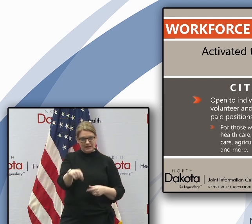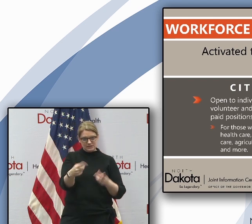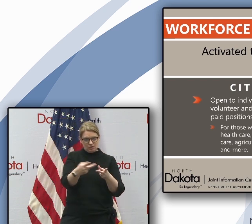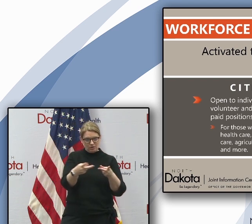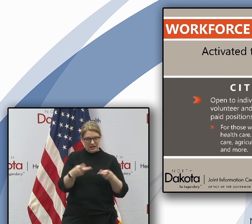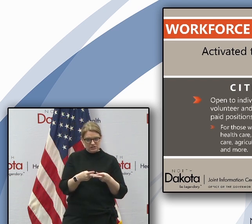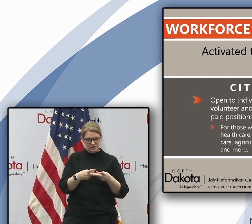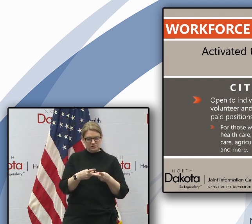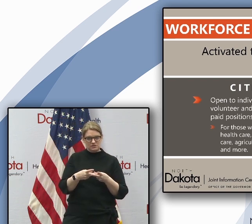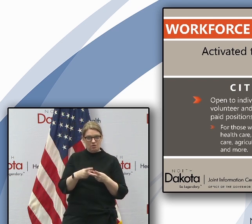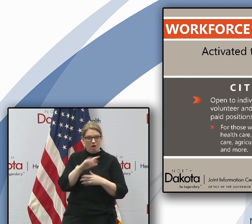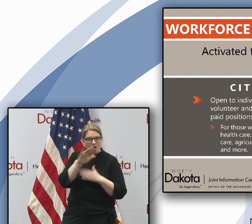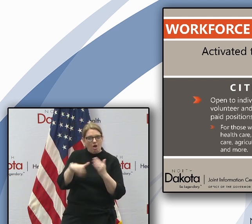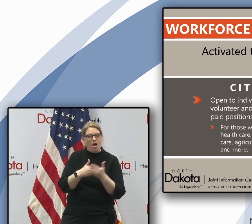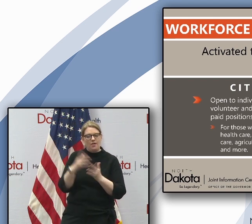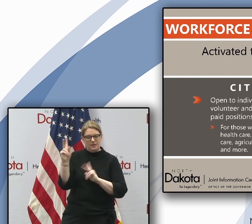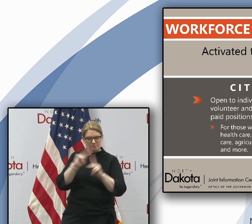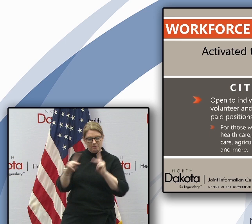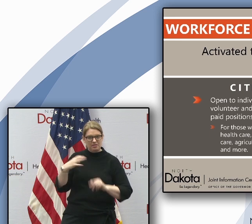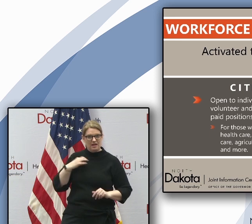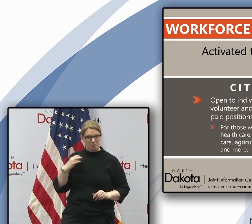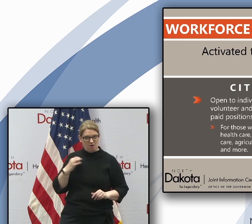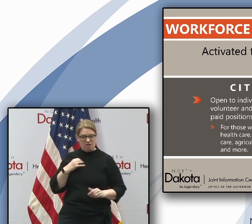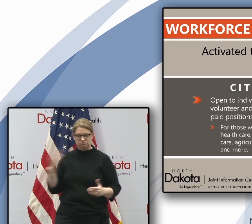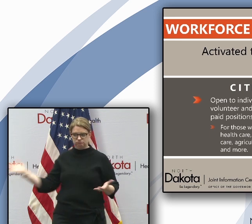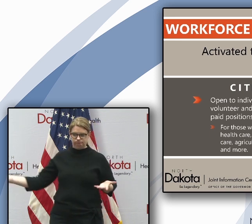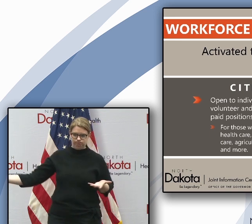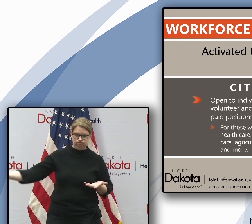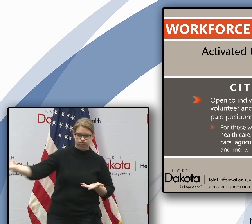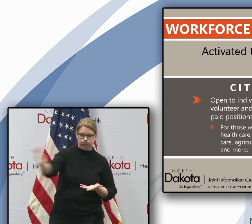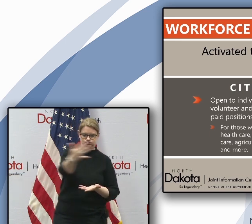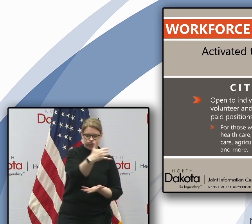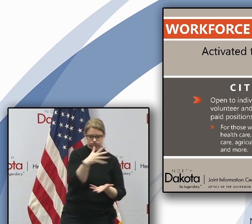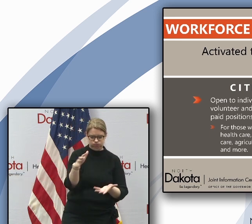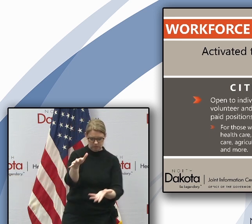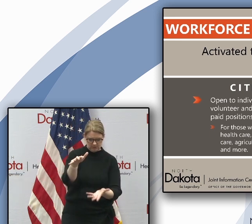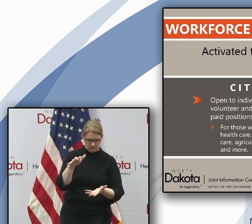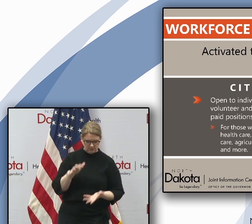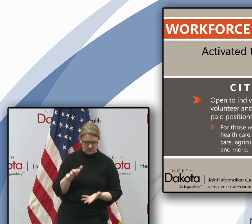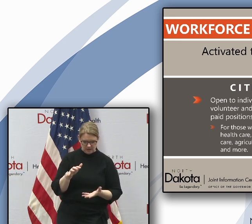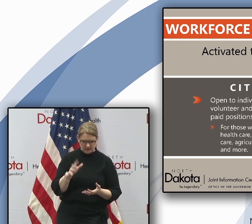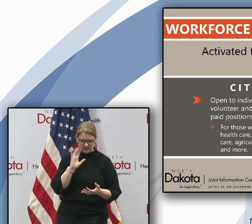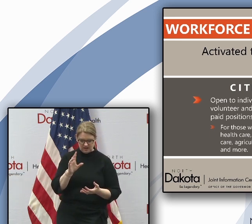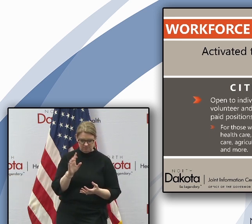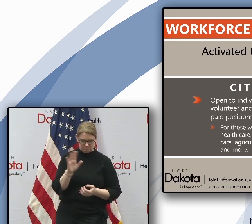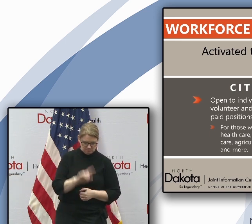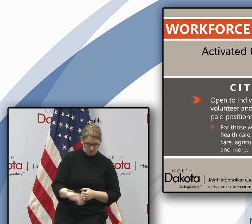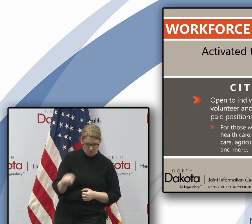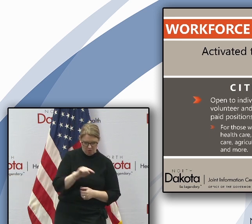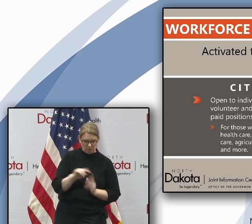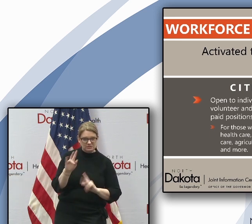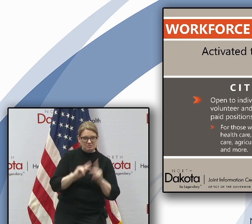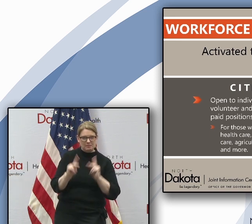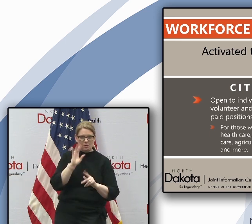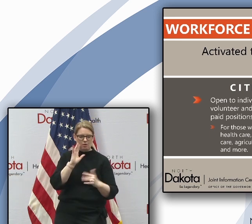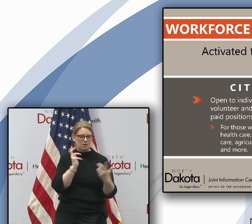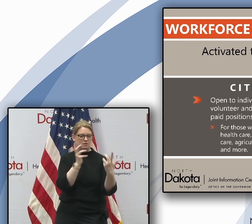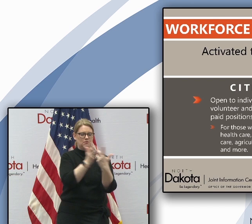pool all applicants and then match up the needs of the businesses or agencies that need their help. And so again,